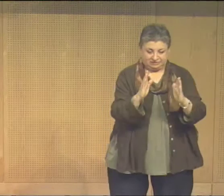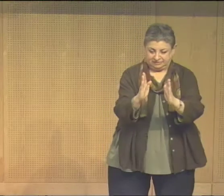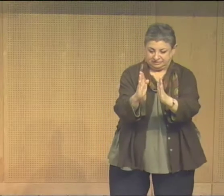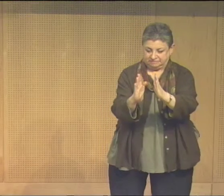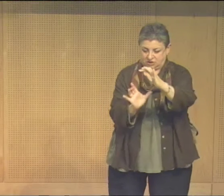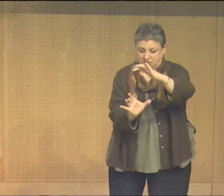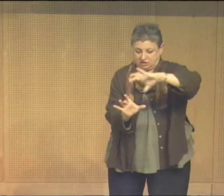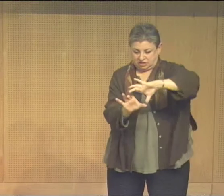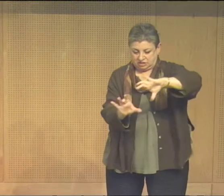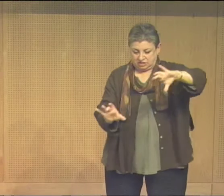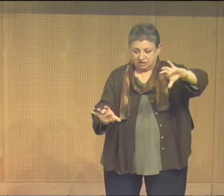this one